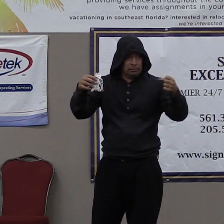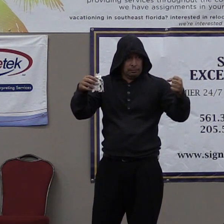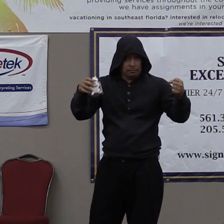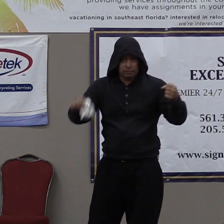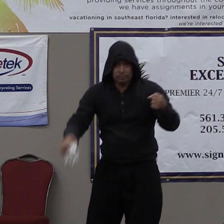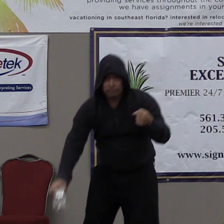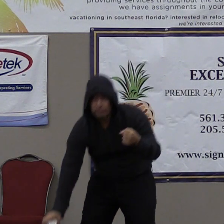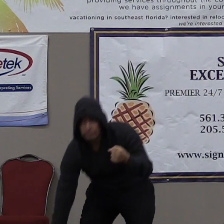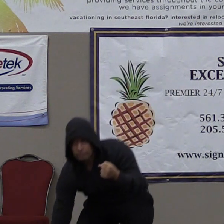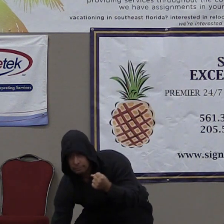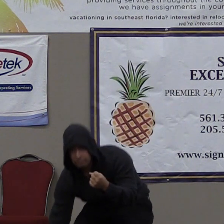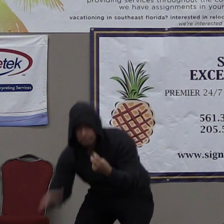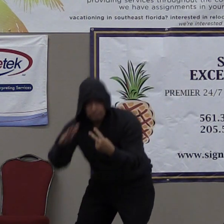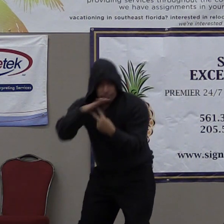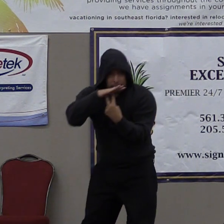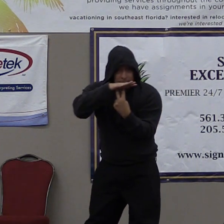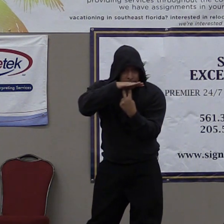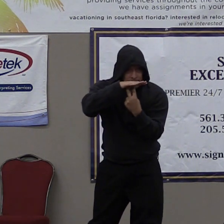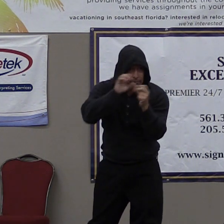You know this is pasteurized.